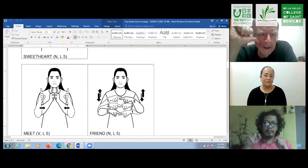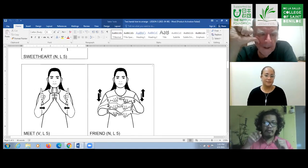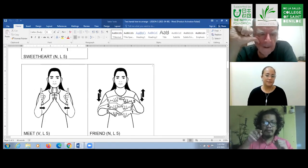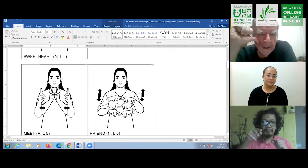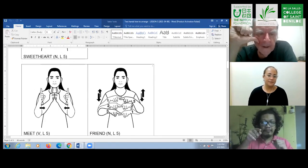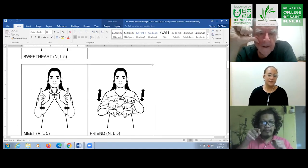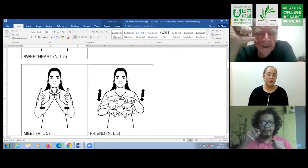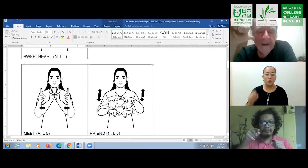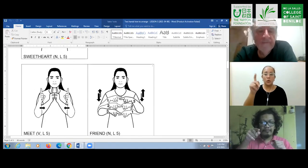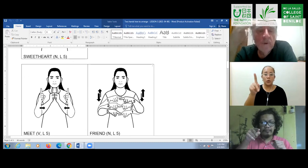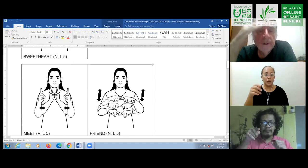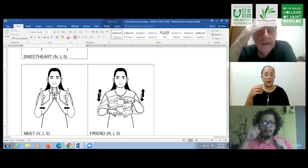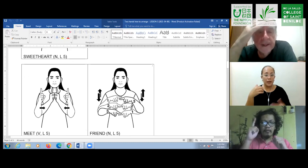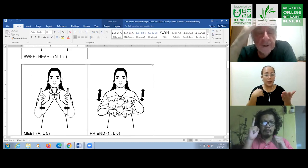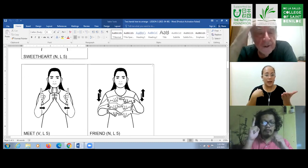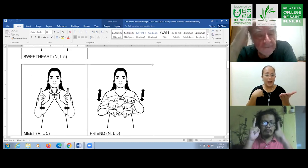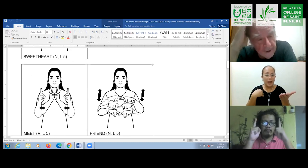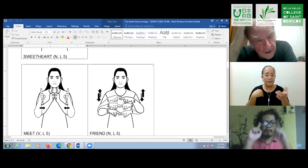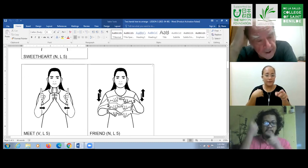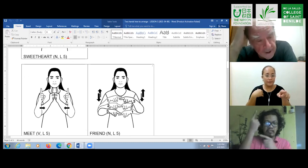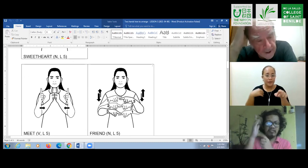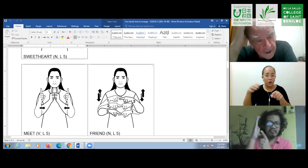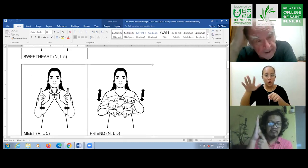Okay, so there you're going to have orientation difference, the dominant hand.